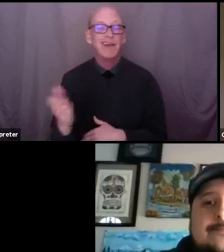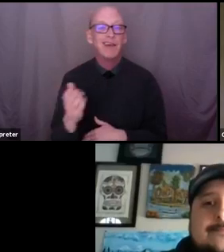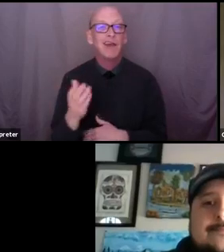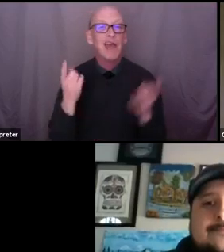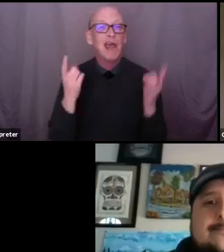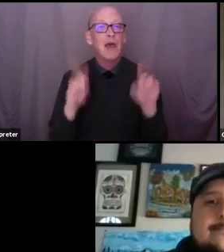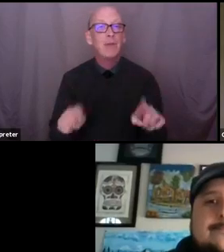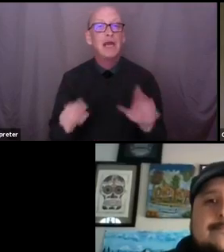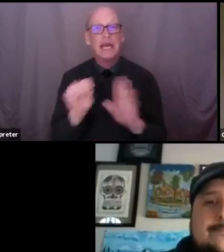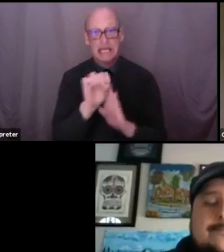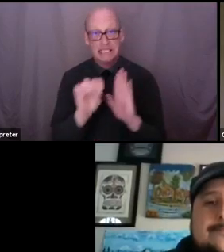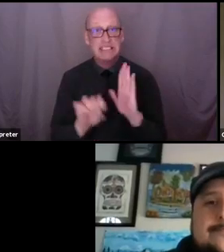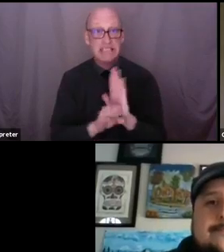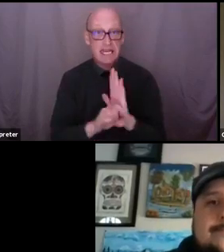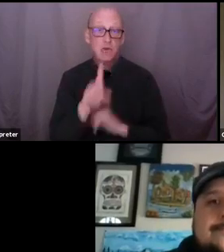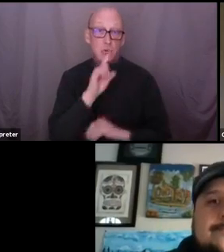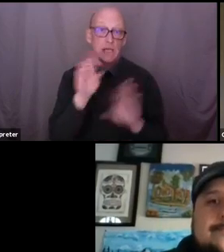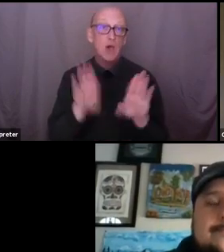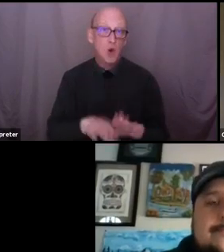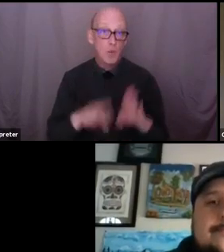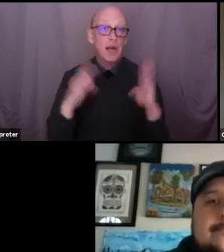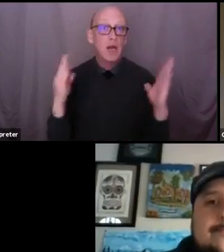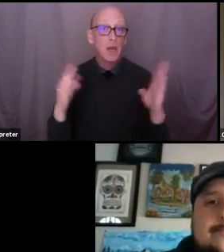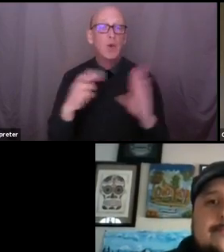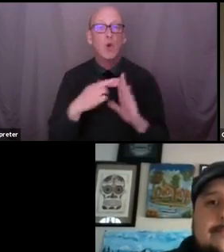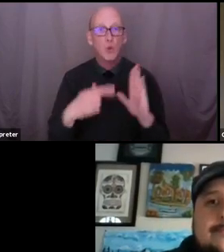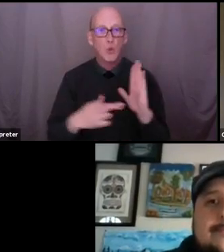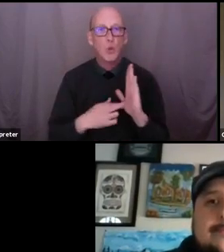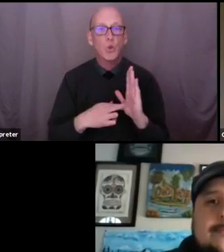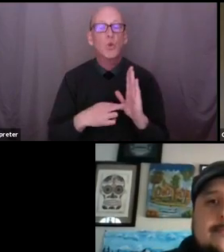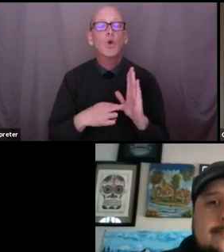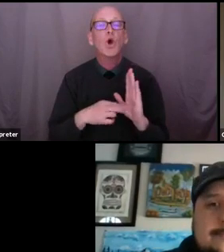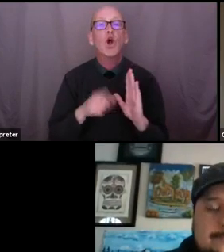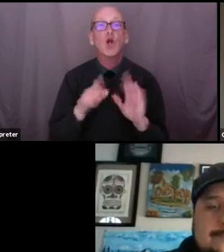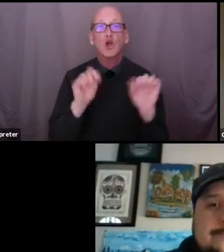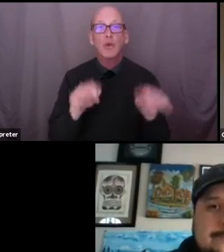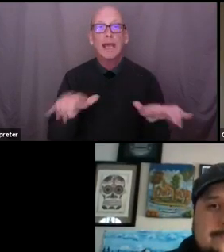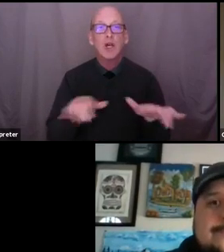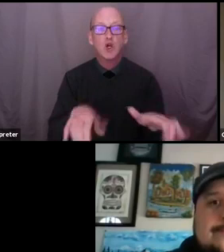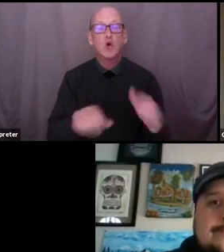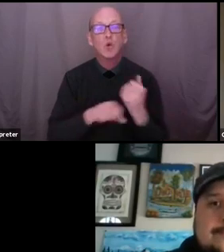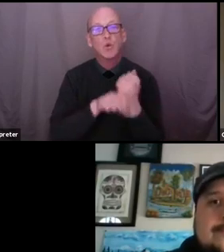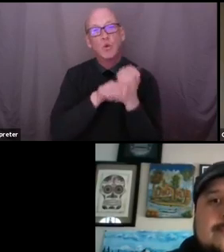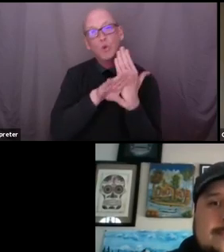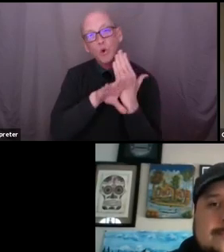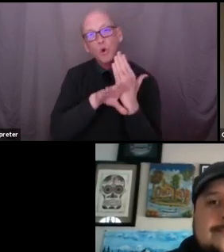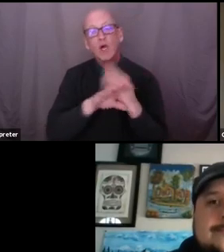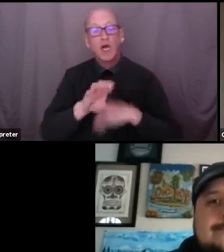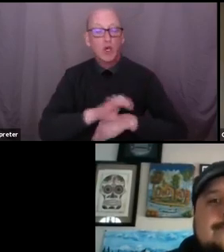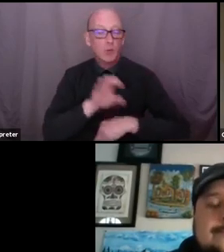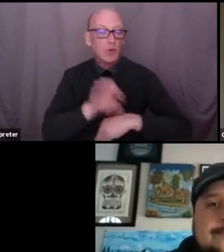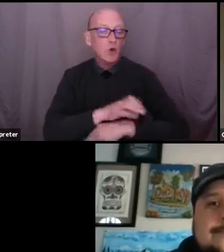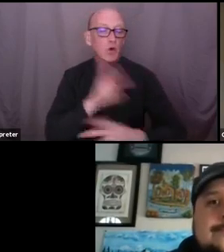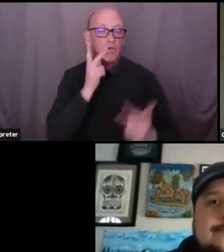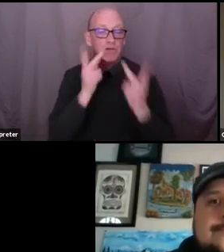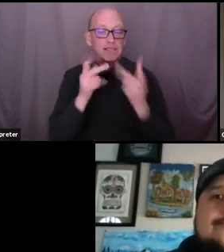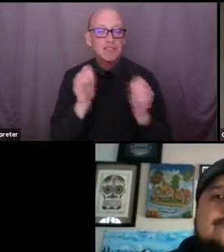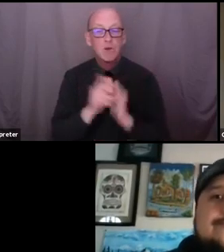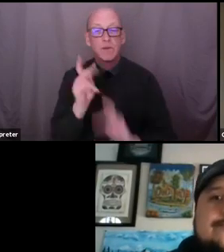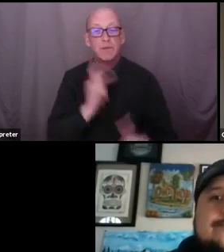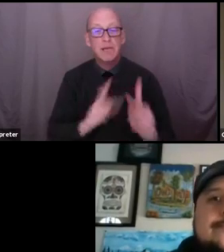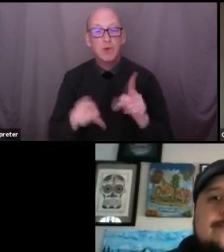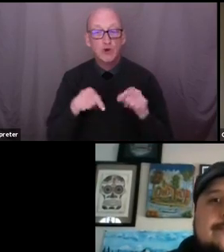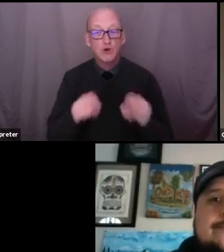the states have really opened up those regulations so that you can do virtual visits with people during this time, because I know there